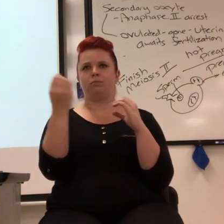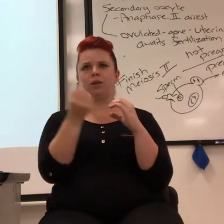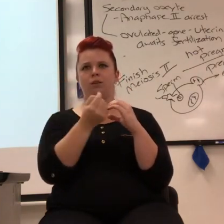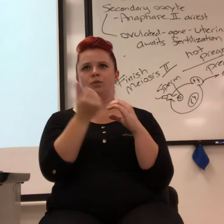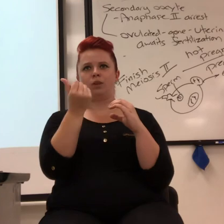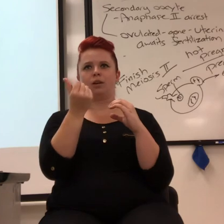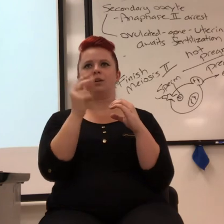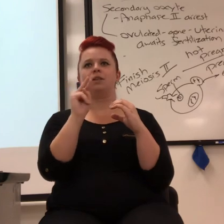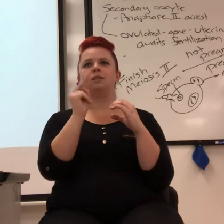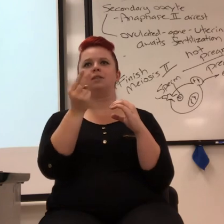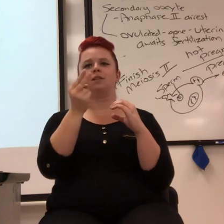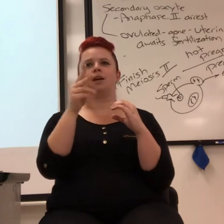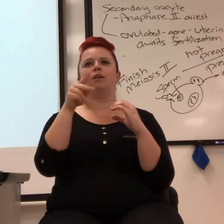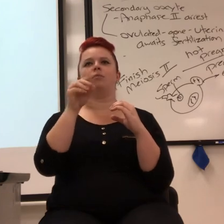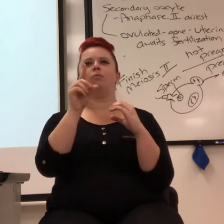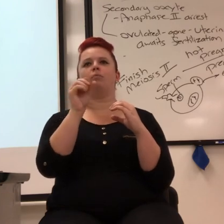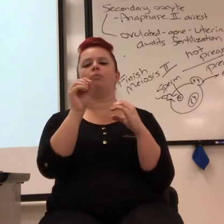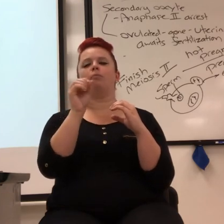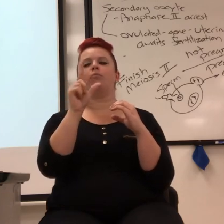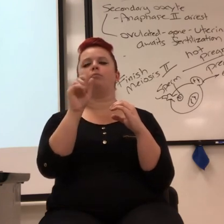call it a second polar body.